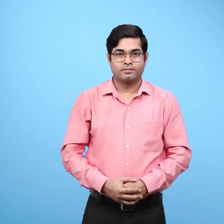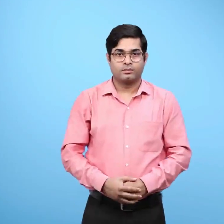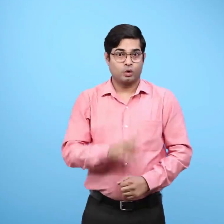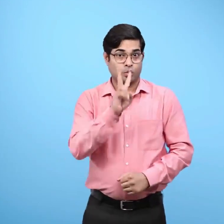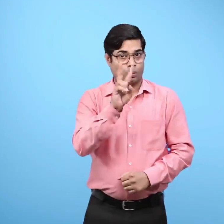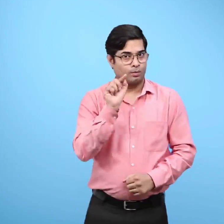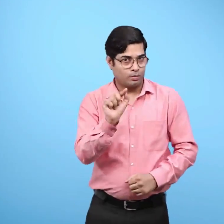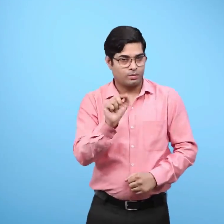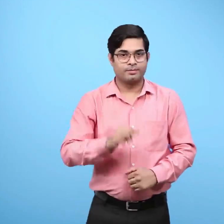2.